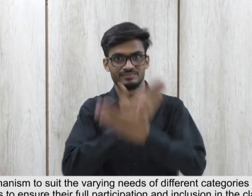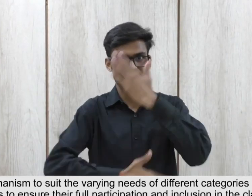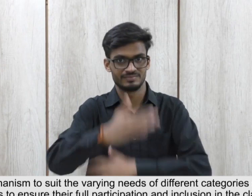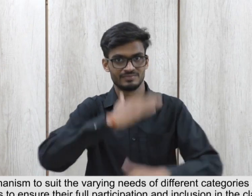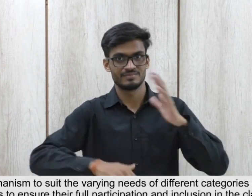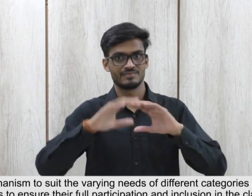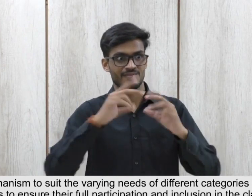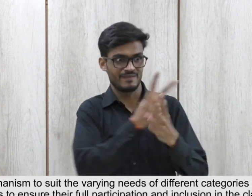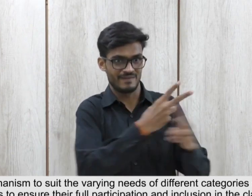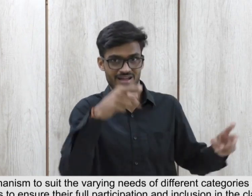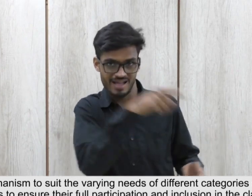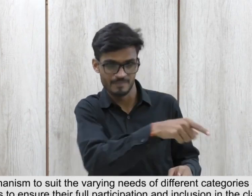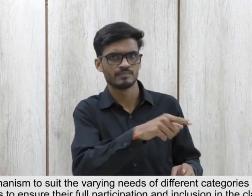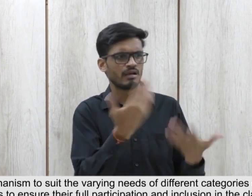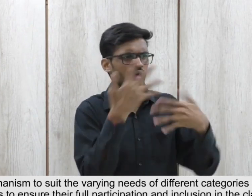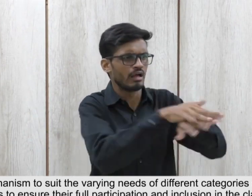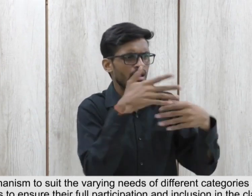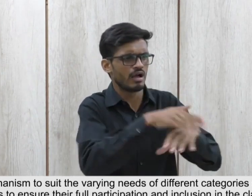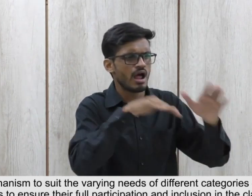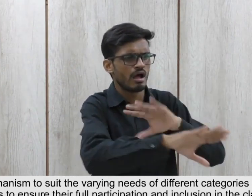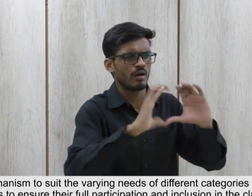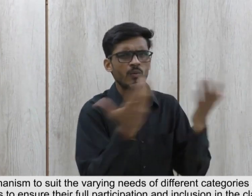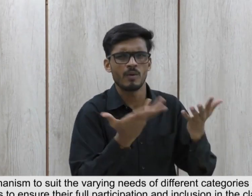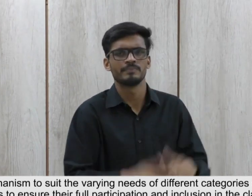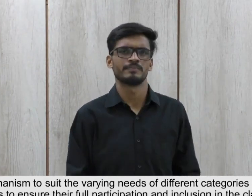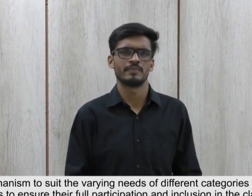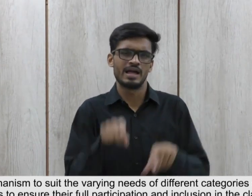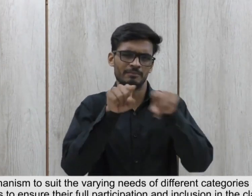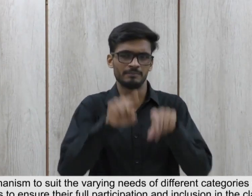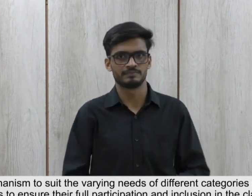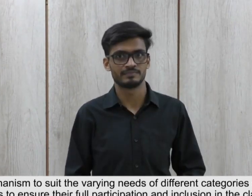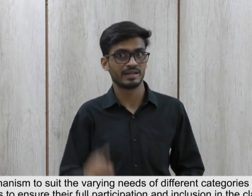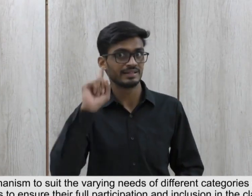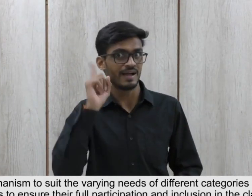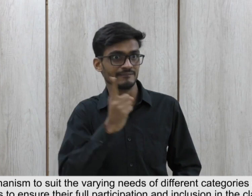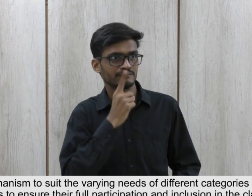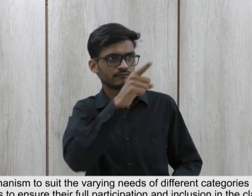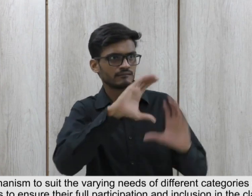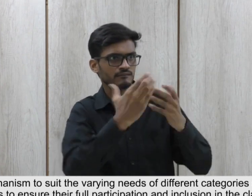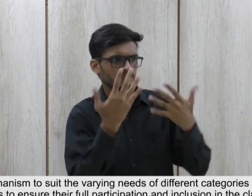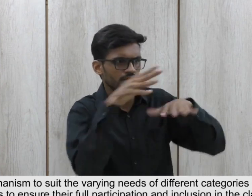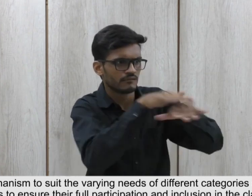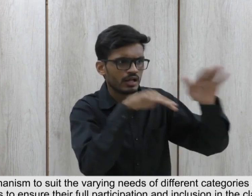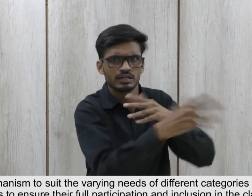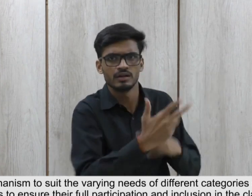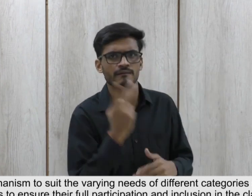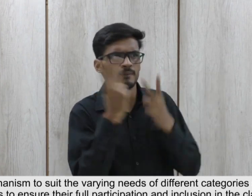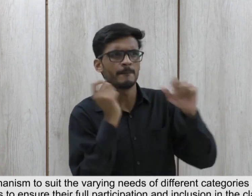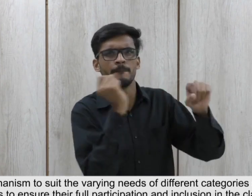Supports mechanism to suit the varying needs of different categories of children with disabilities to ensure their